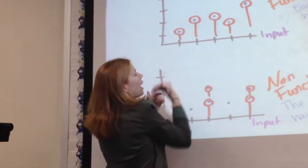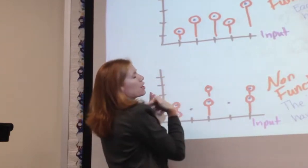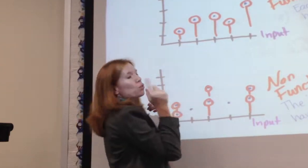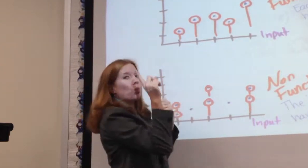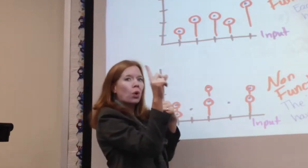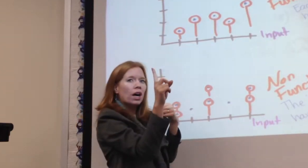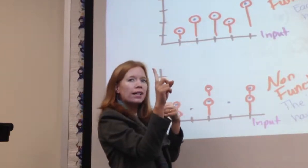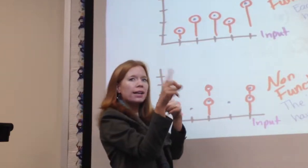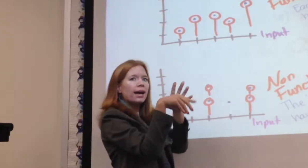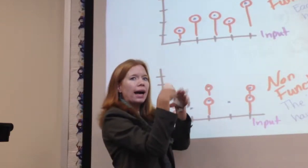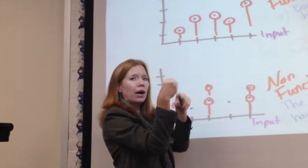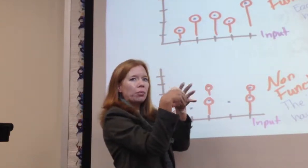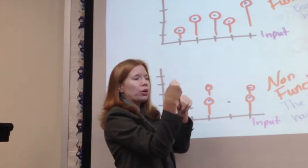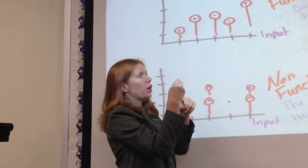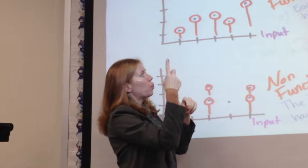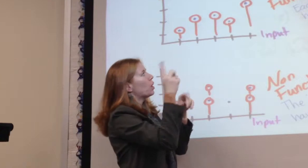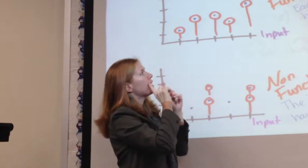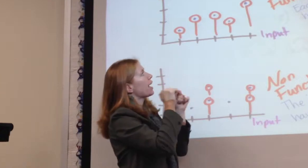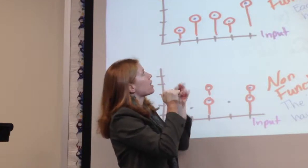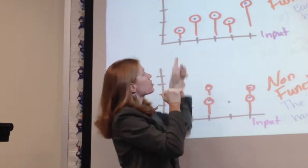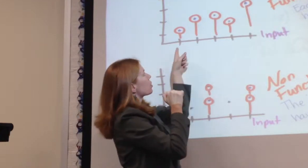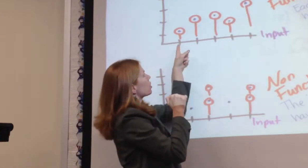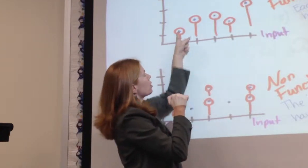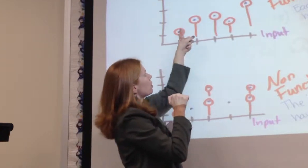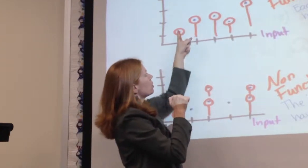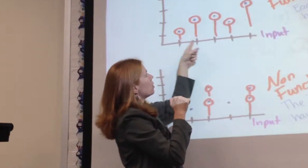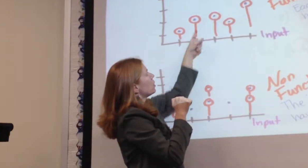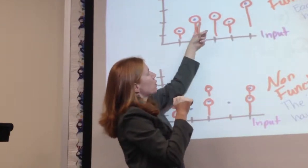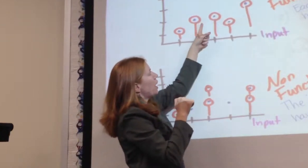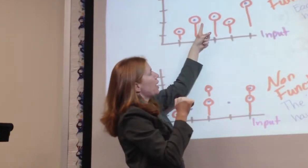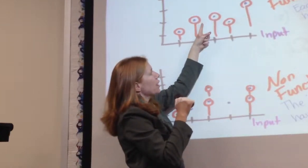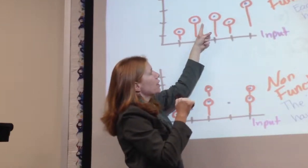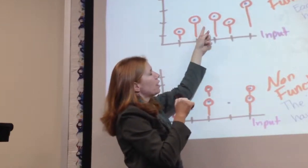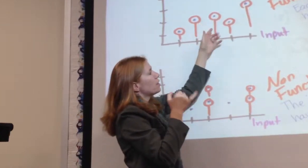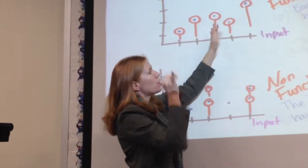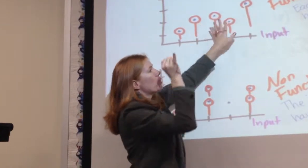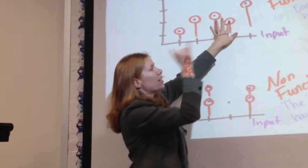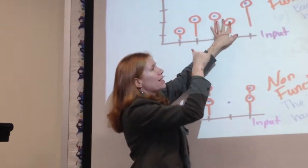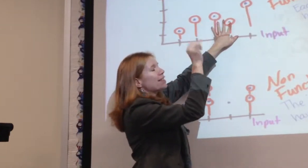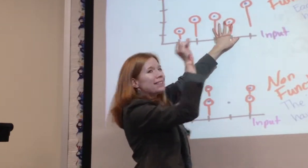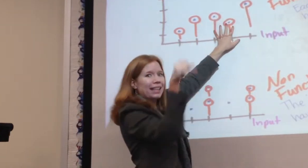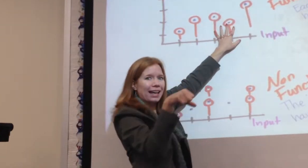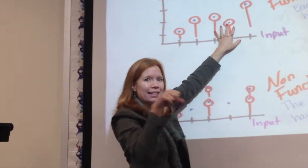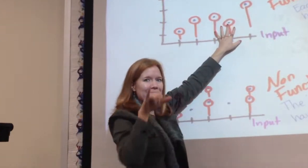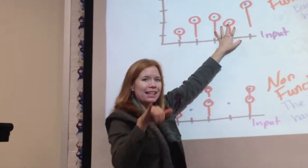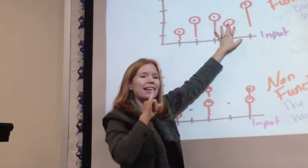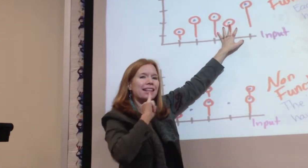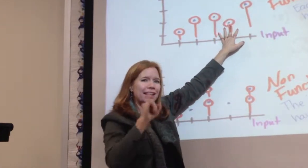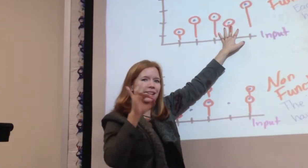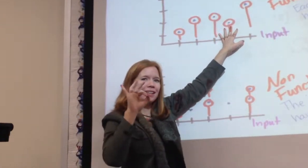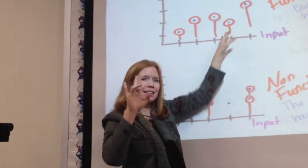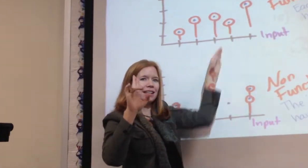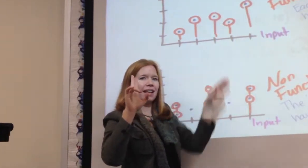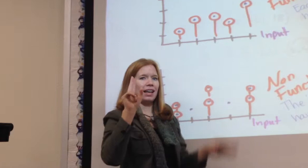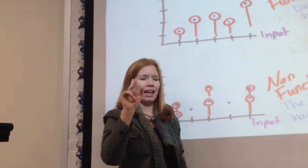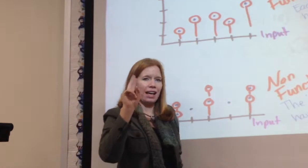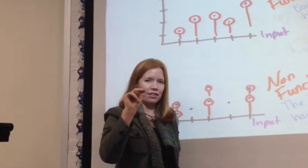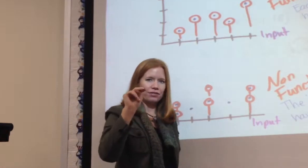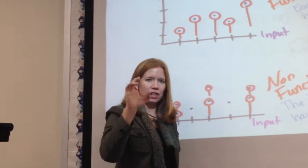has one output, one answer, okay? So this, yes, that is a